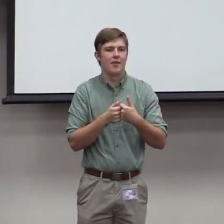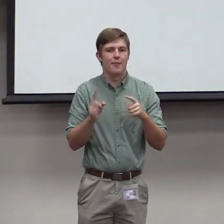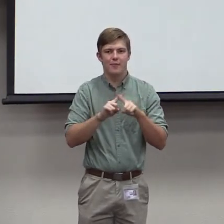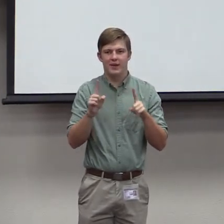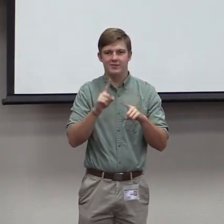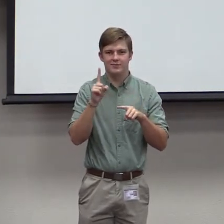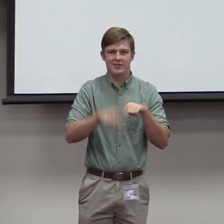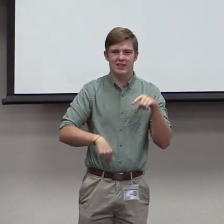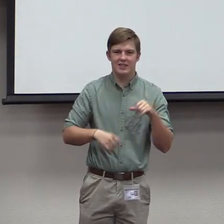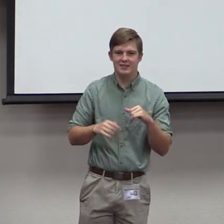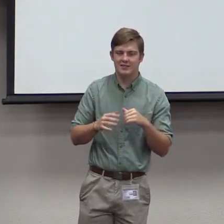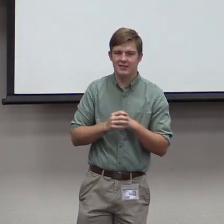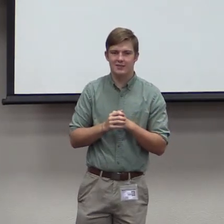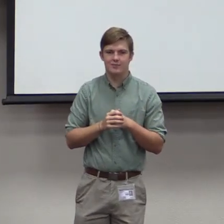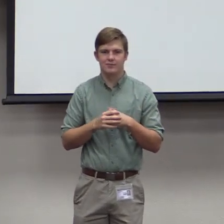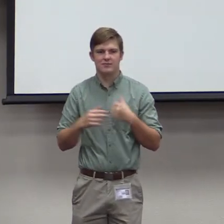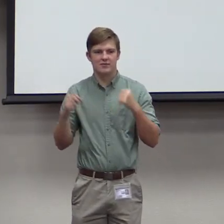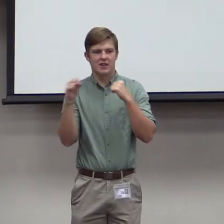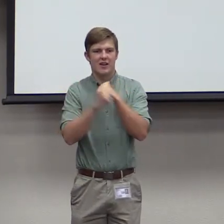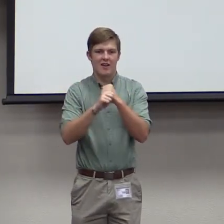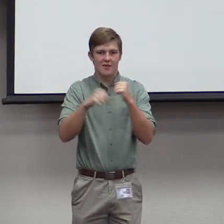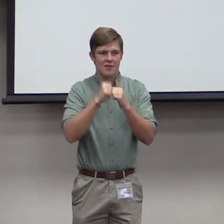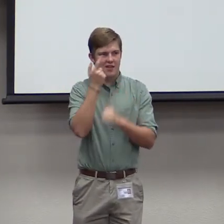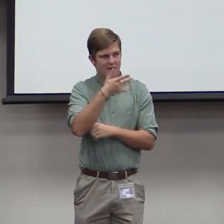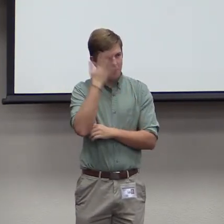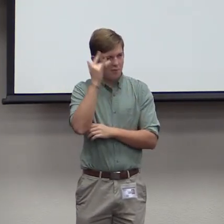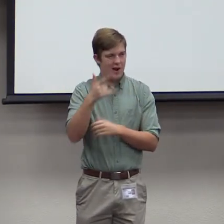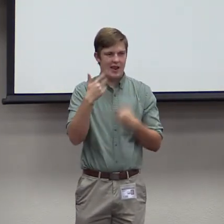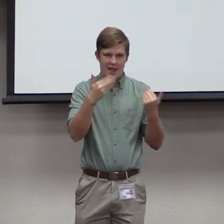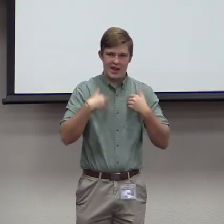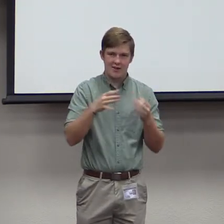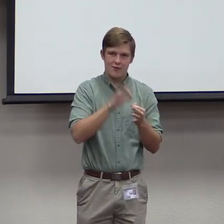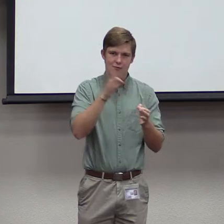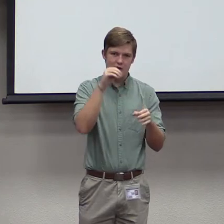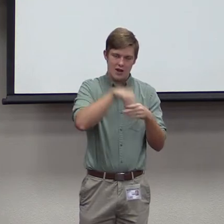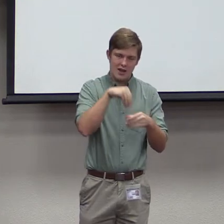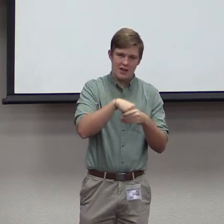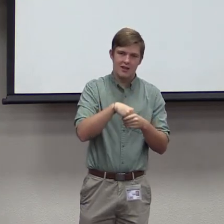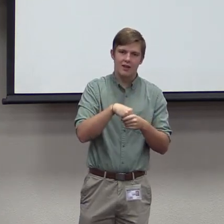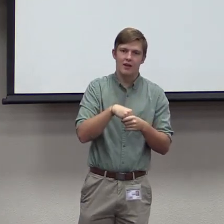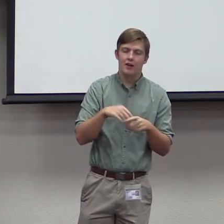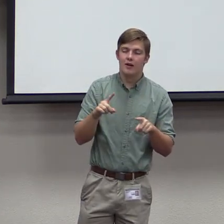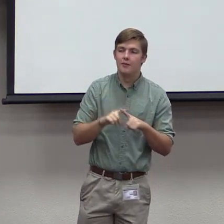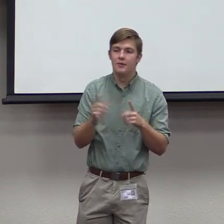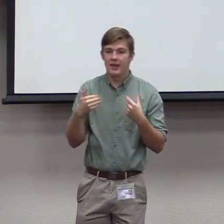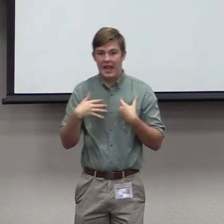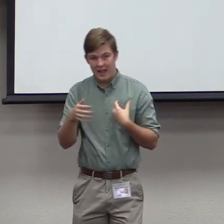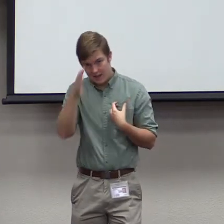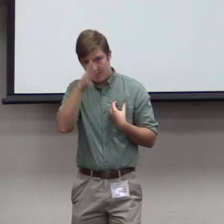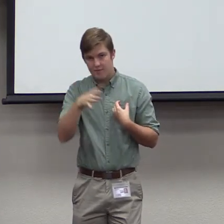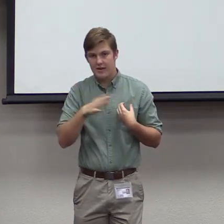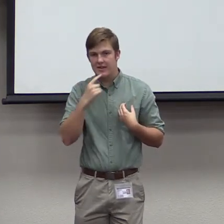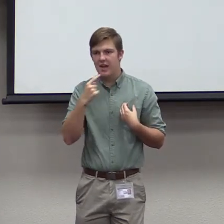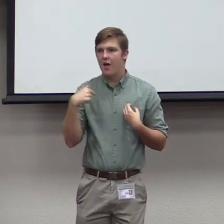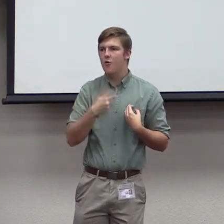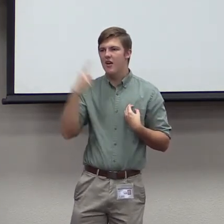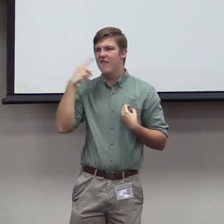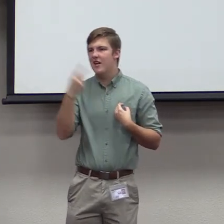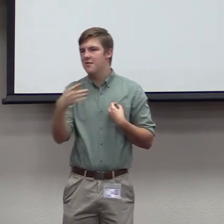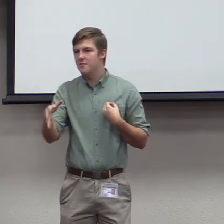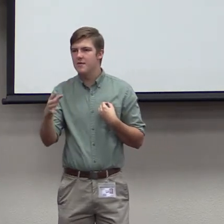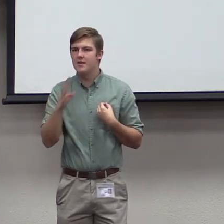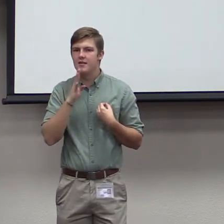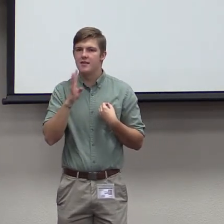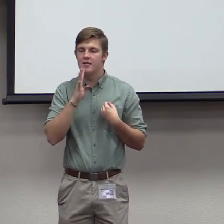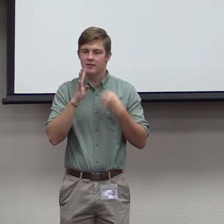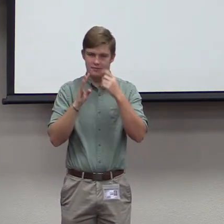which he was speaking, and they secretly instigated men who said, "We have heard him speak blasphemous words against Moses and God."